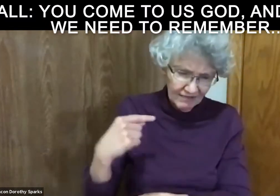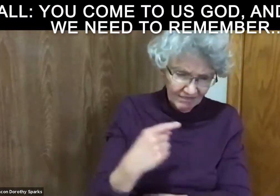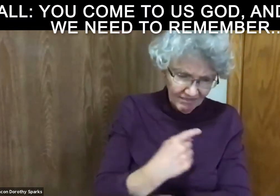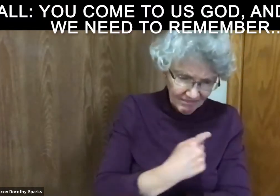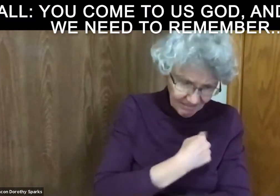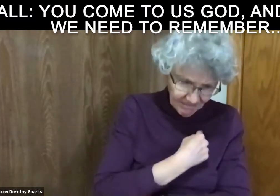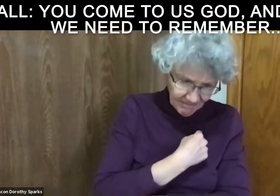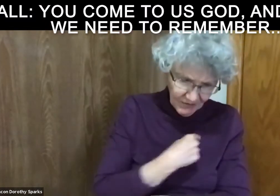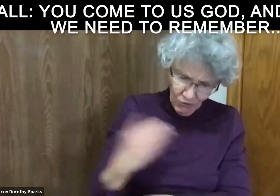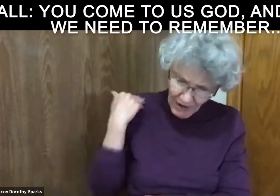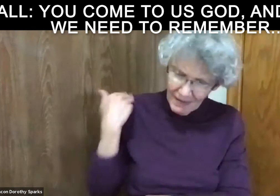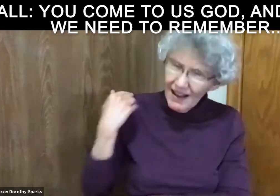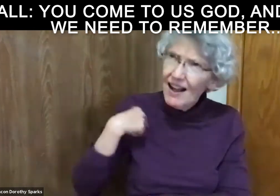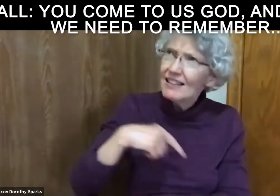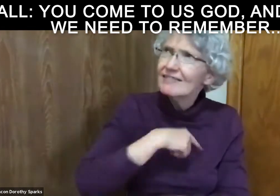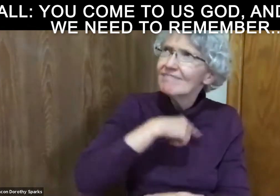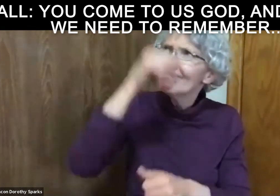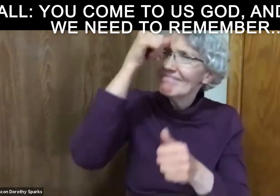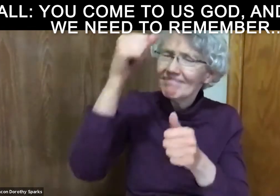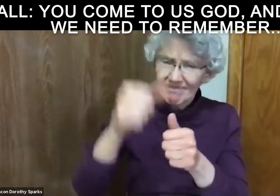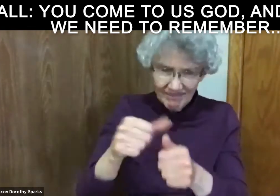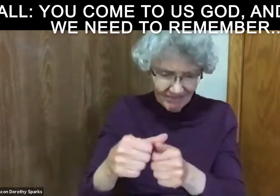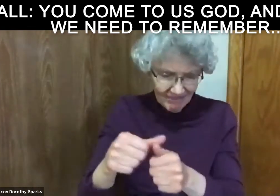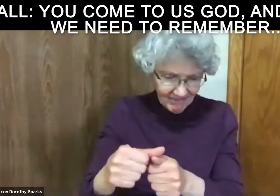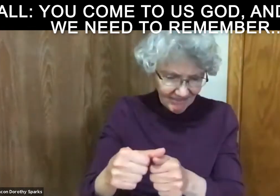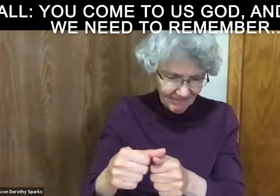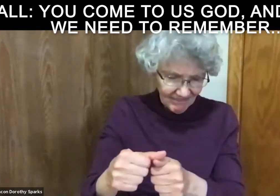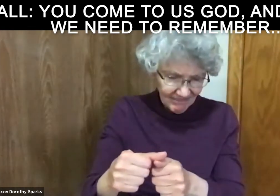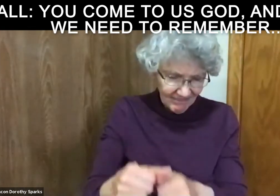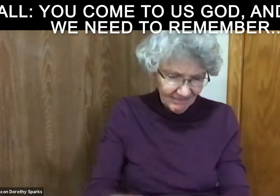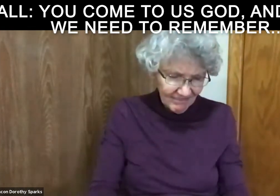You come to us, God, and still we need to remember